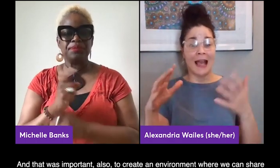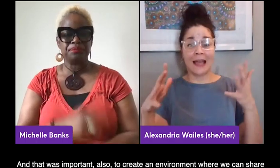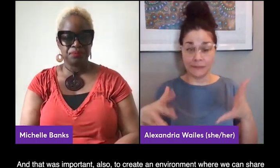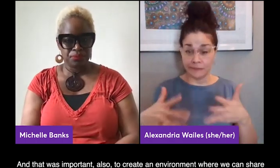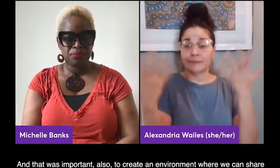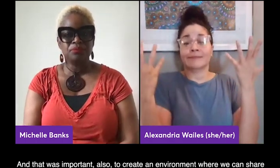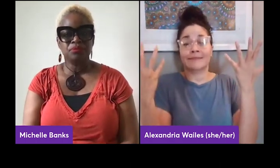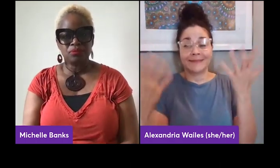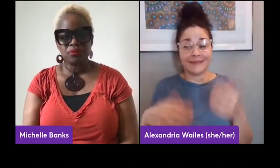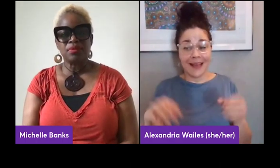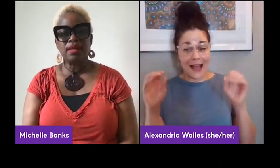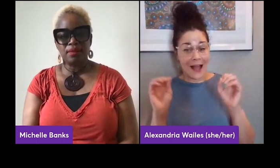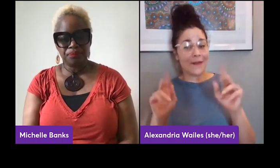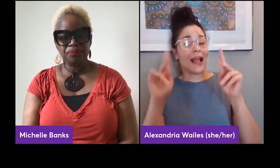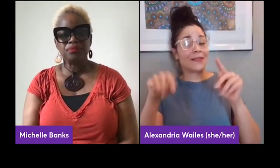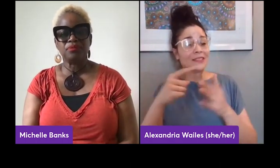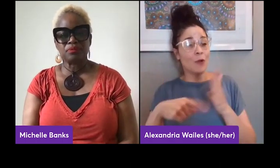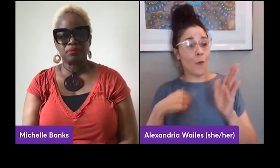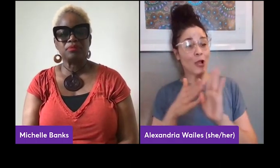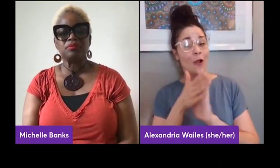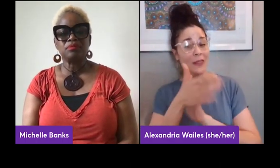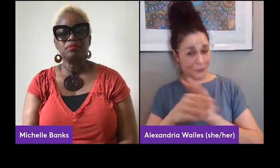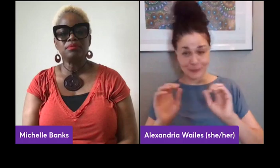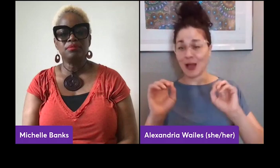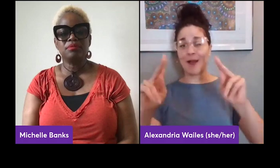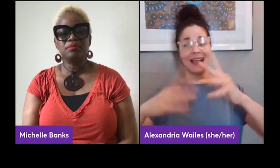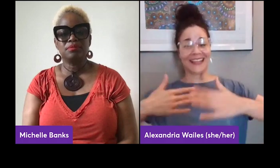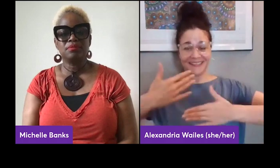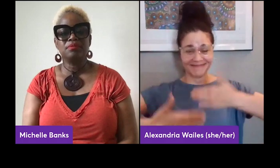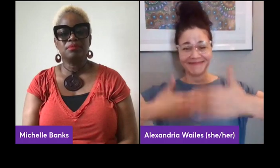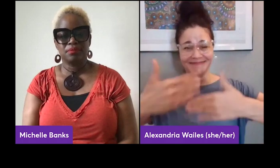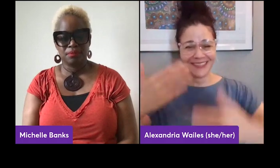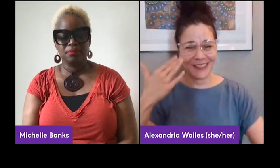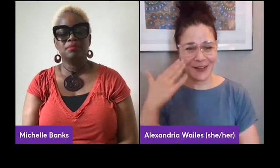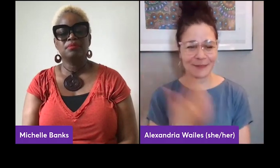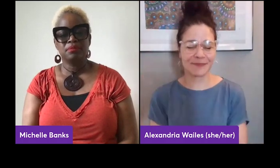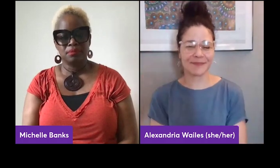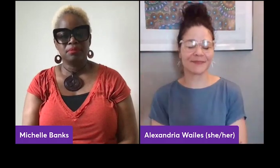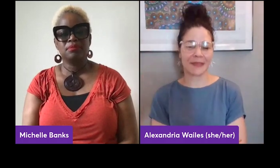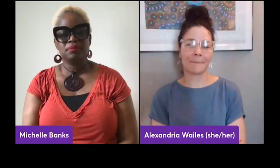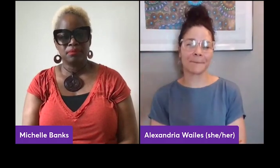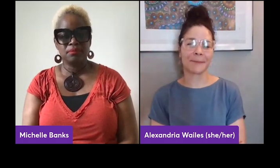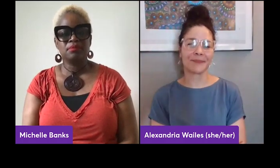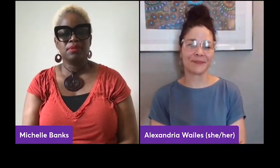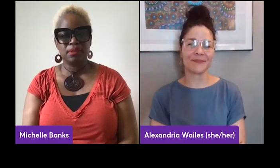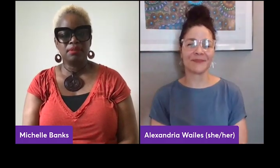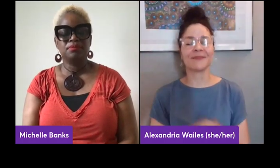Right. And acknowledge what we're going through, and keep on with the process.